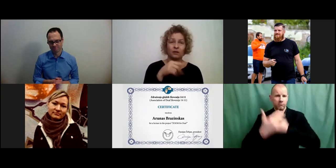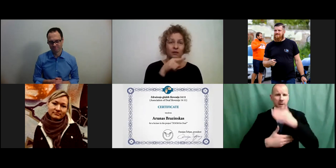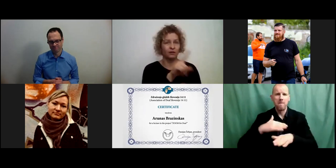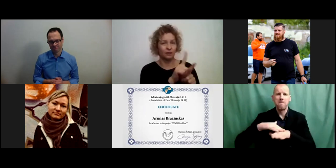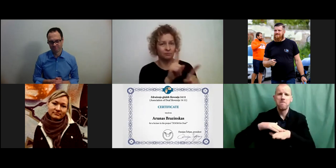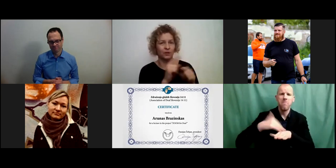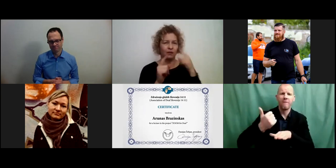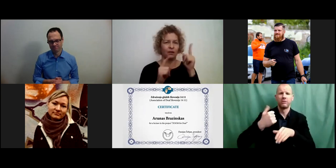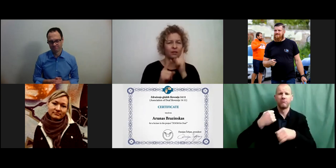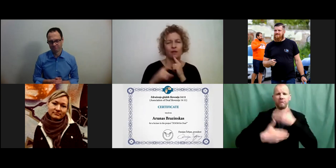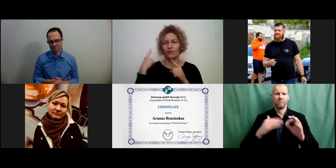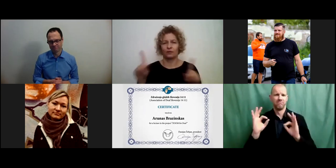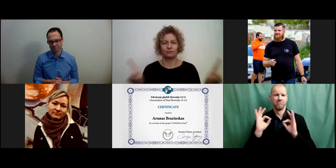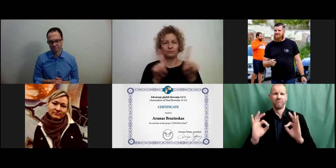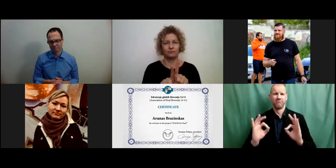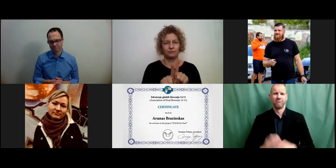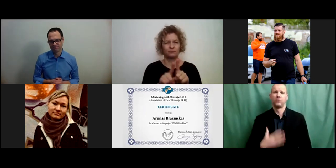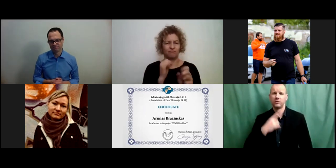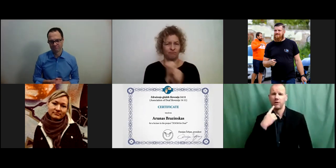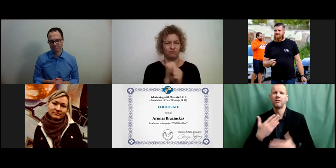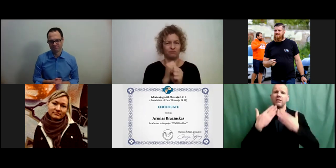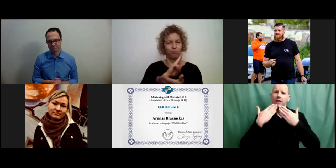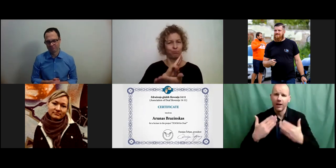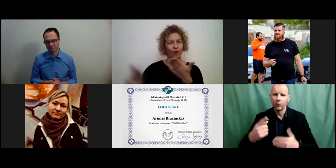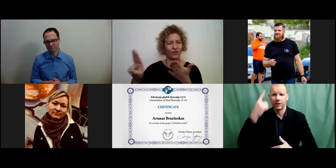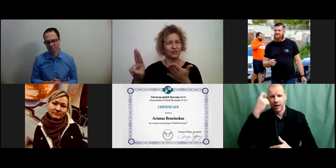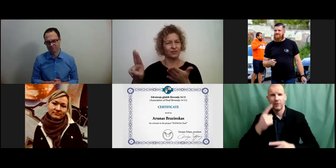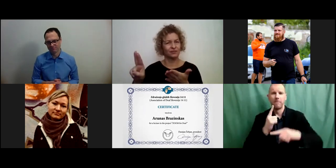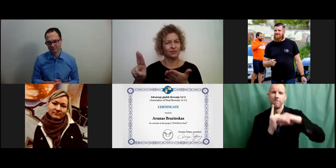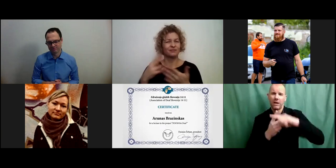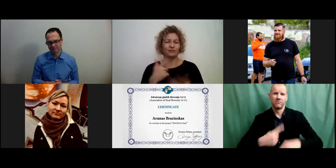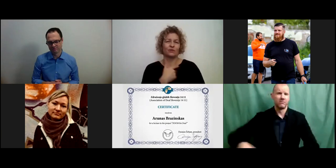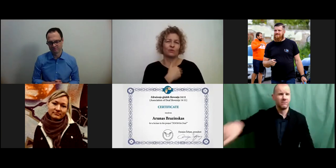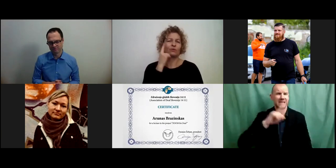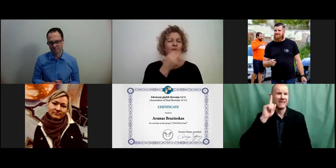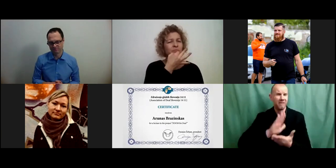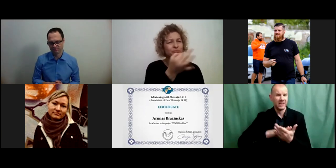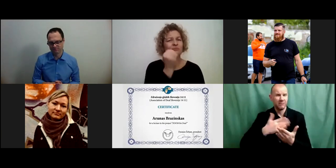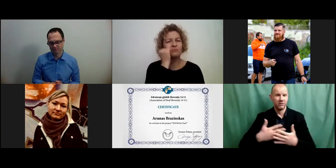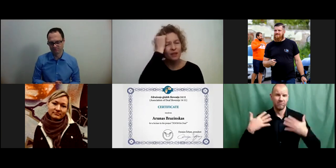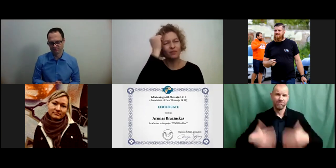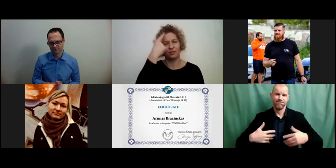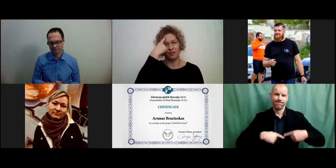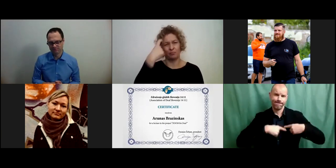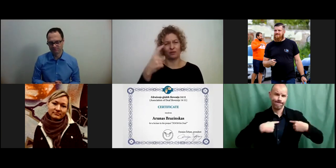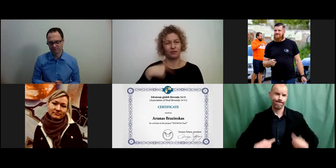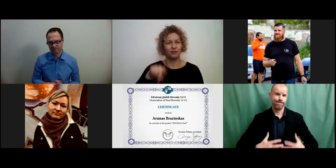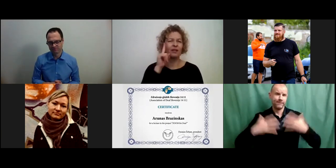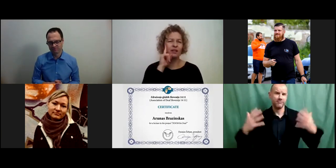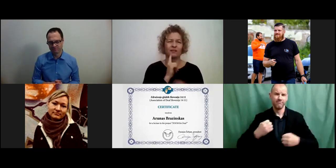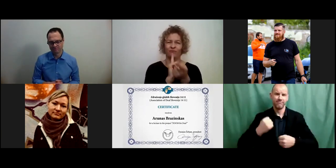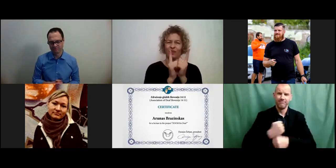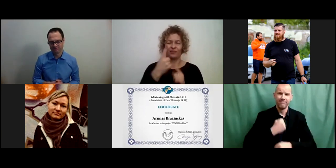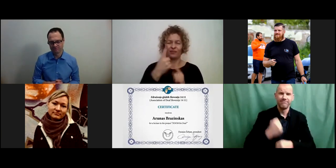can have more bilingual work happening and more bilingual interpreting. I hope this has been a positive experience for you all.